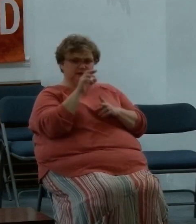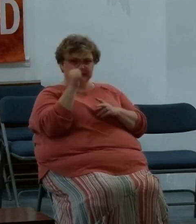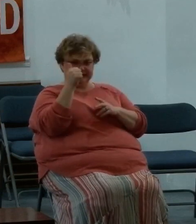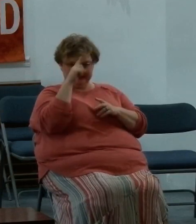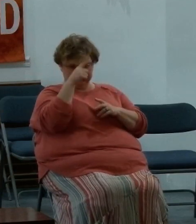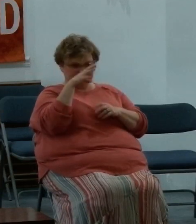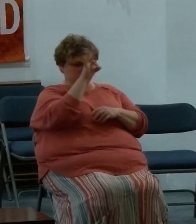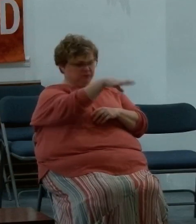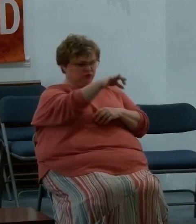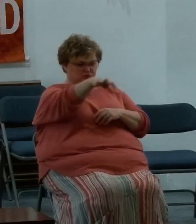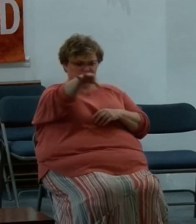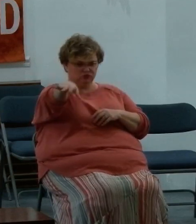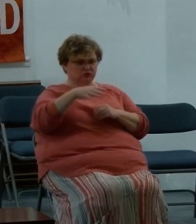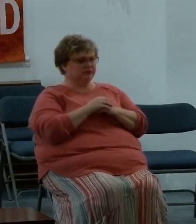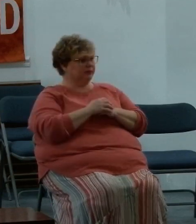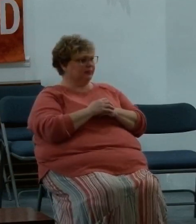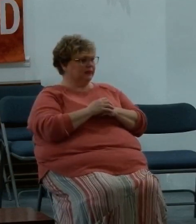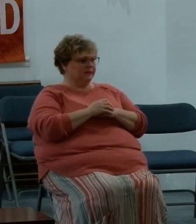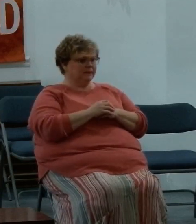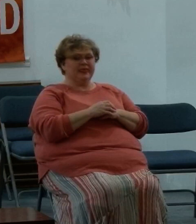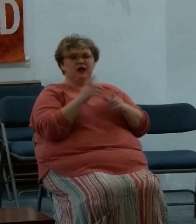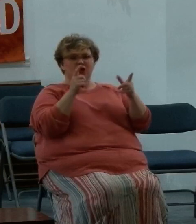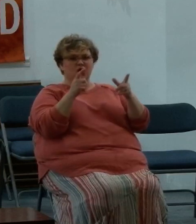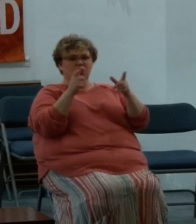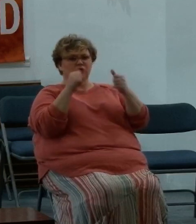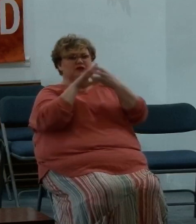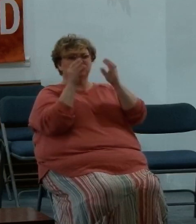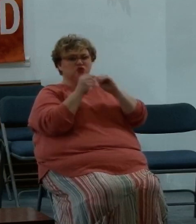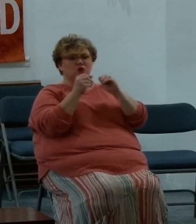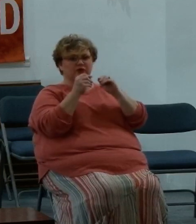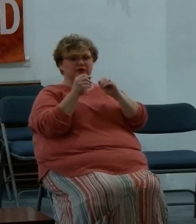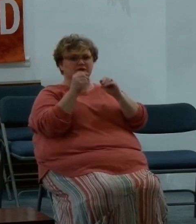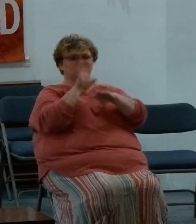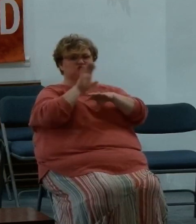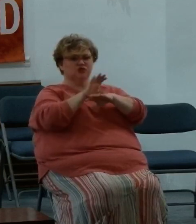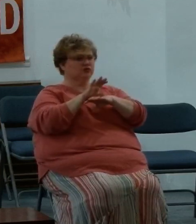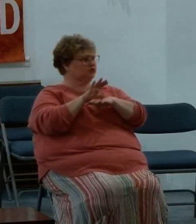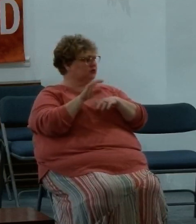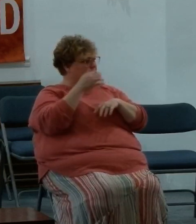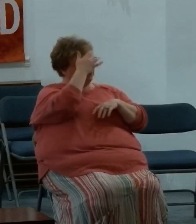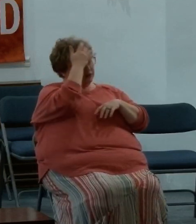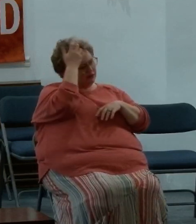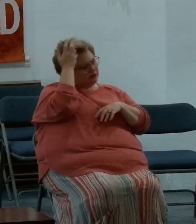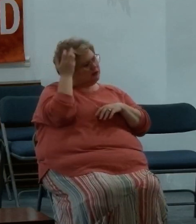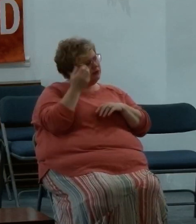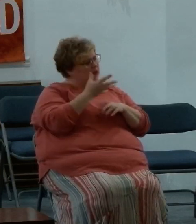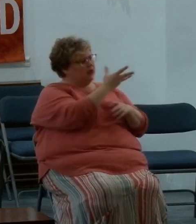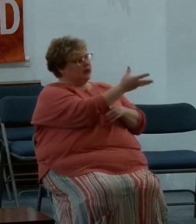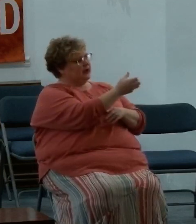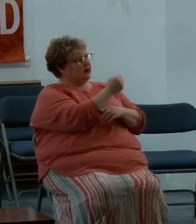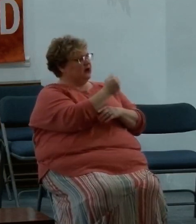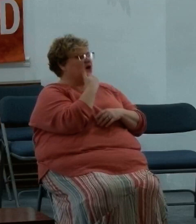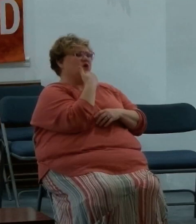dime in. There you go. Now, let me tell a quick story to the church. Y'all big folks remember when I did this before. You going to bring me your dime? Give me your dime.